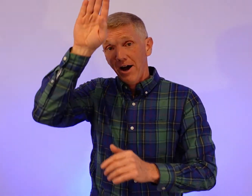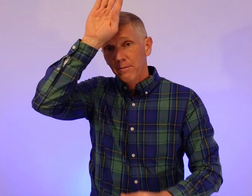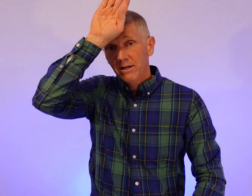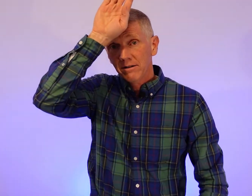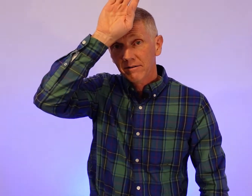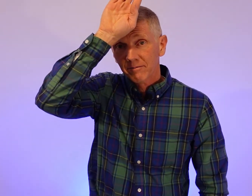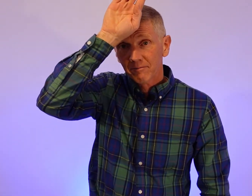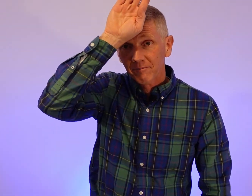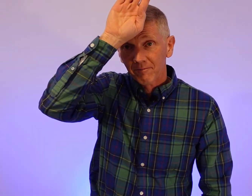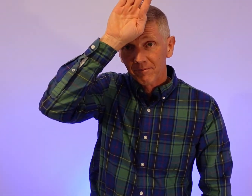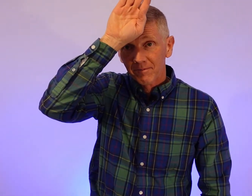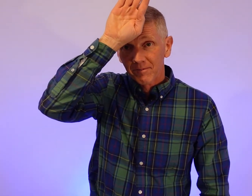Fireman,